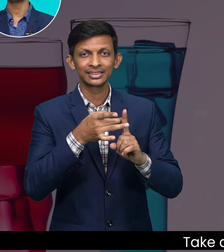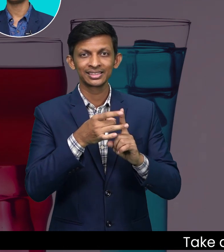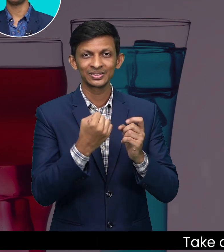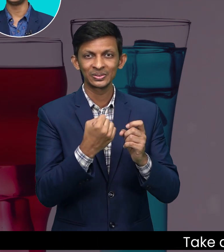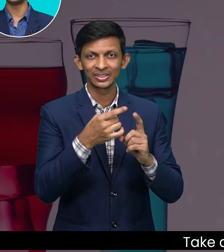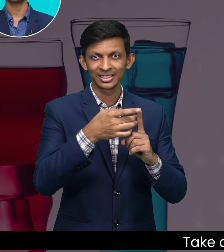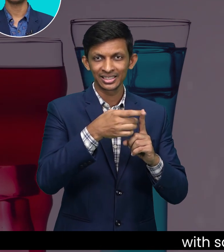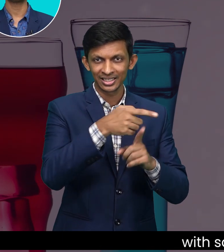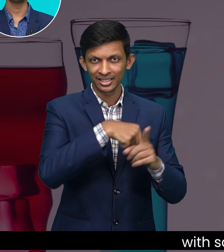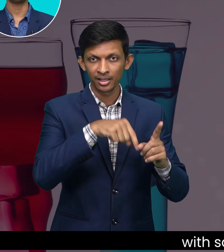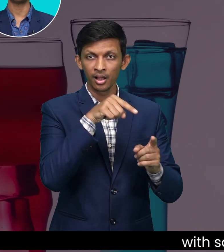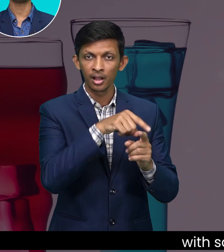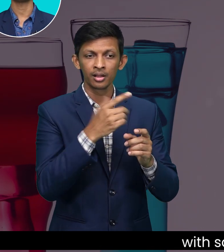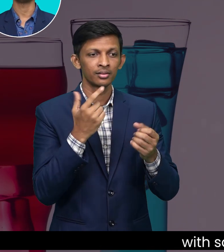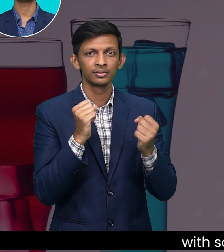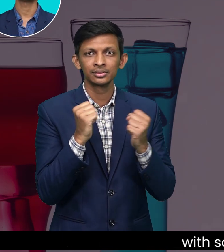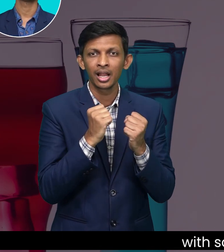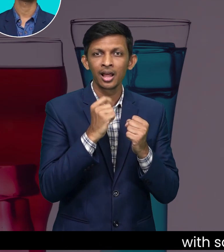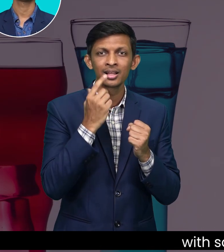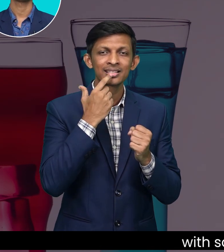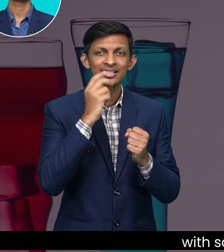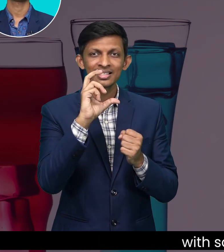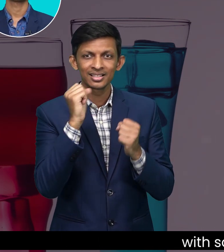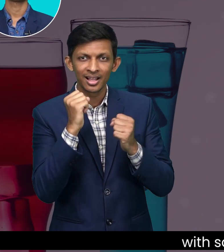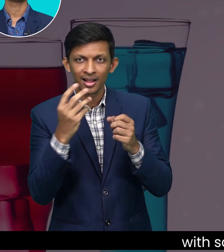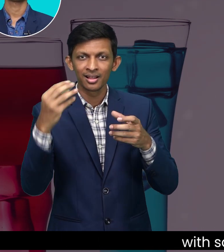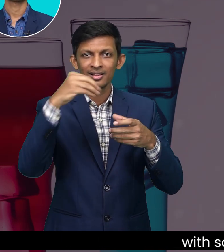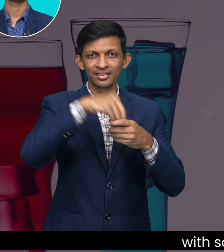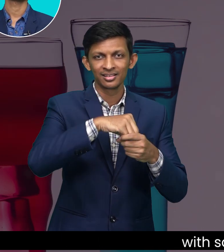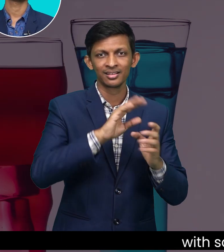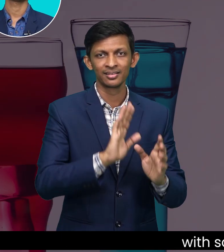Take a metal plate with some ice on it.